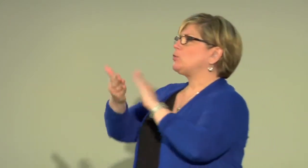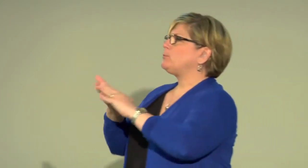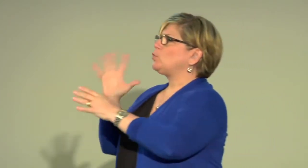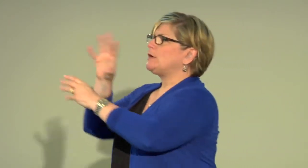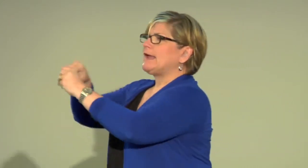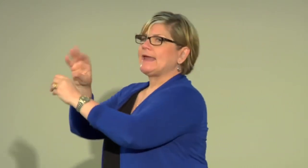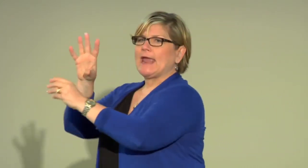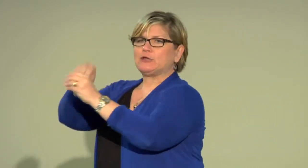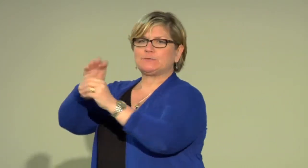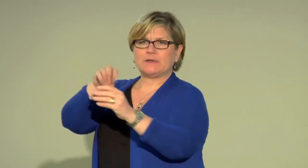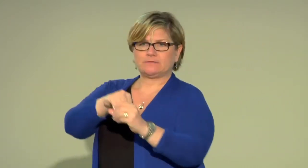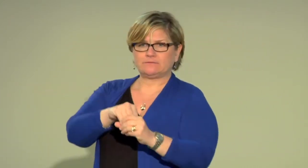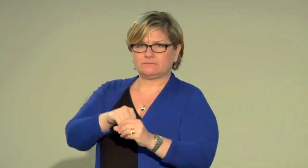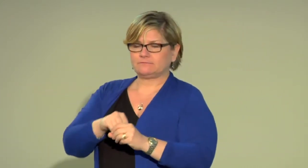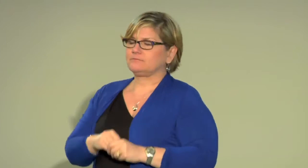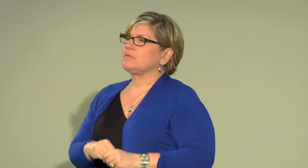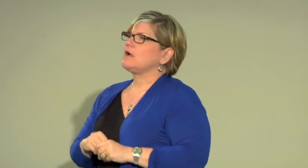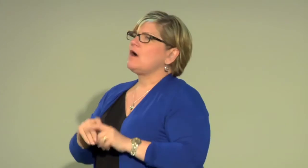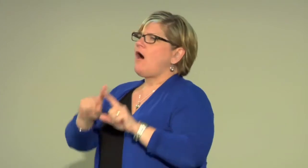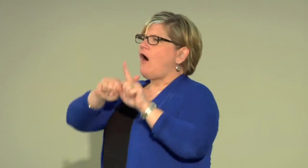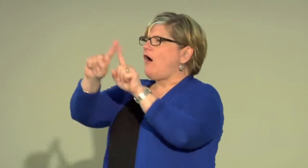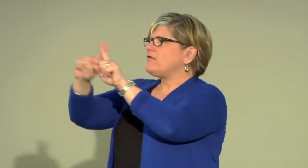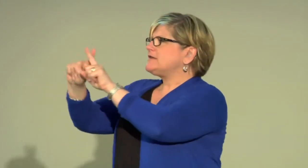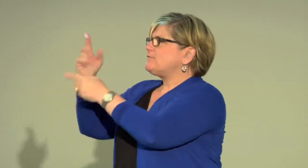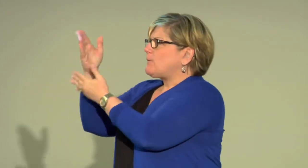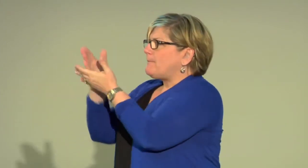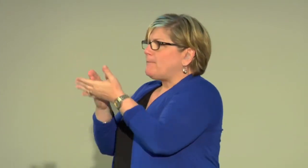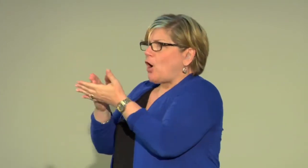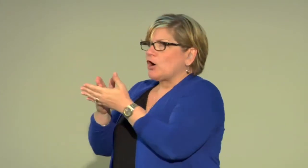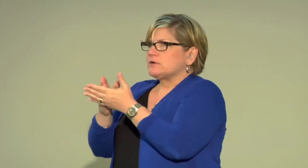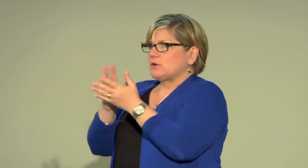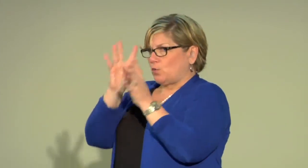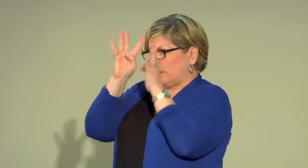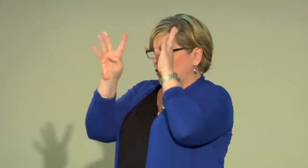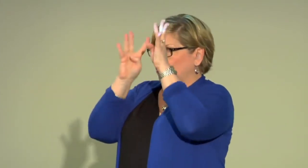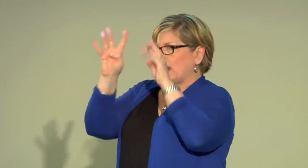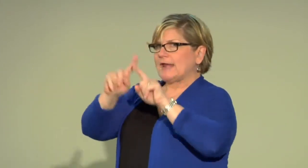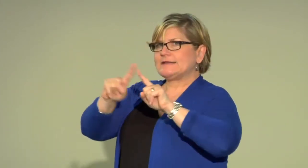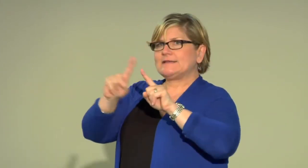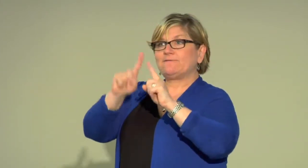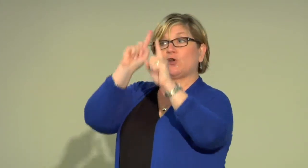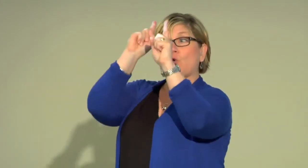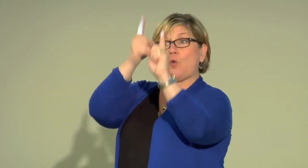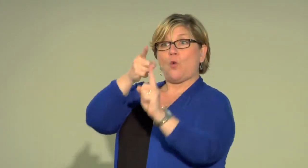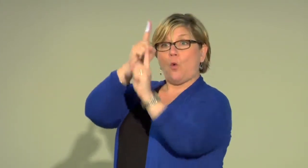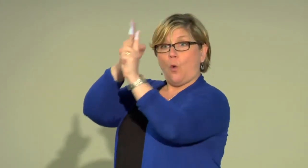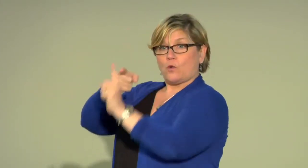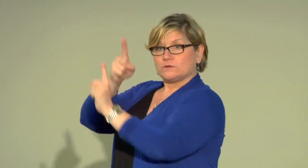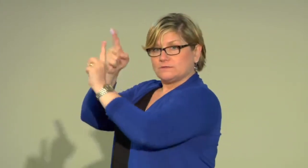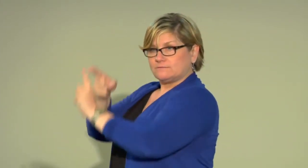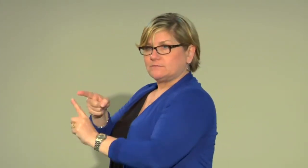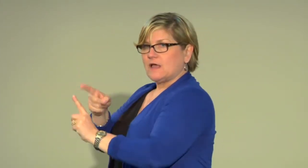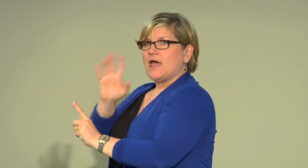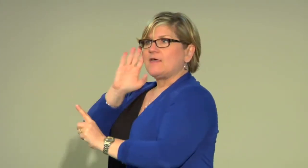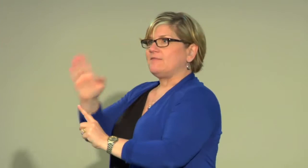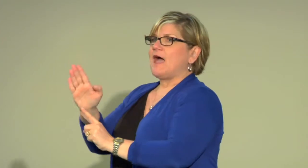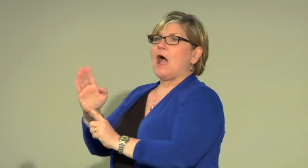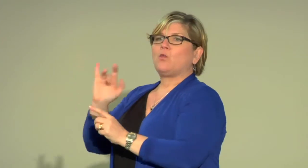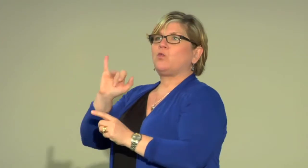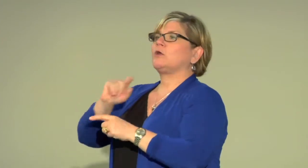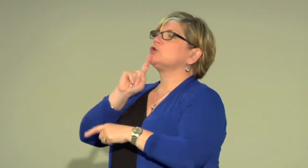services, and also community engagement. So those are all of the different parts that we would